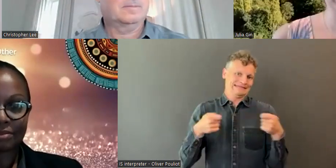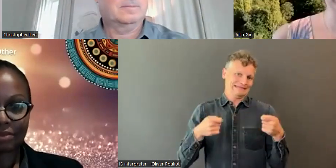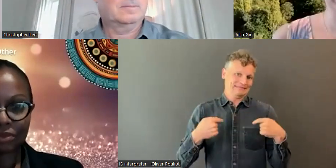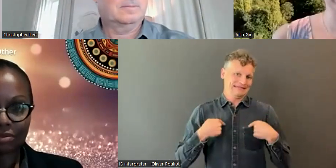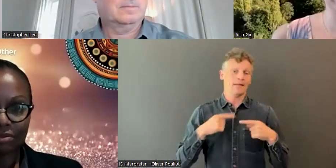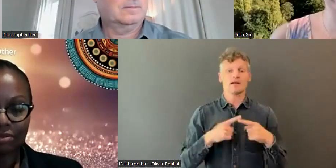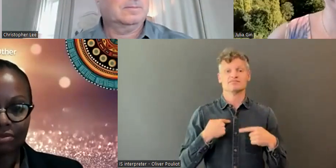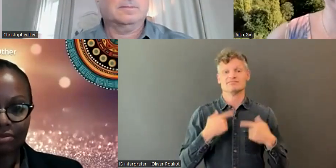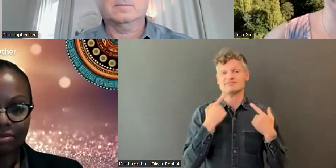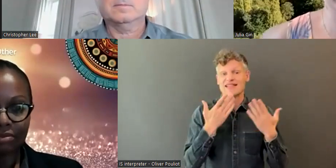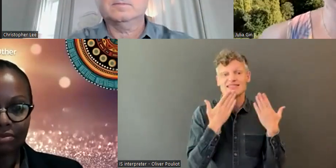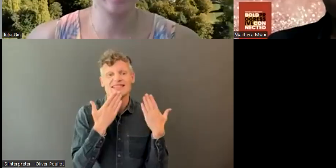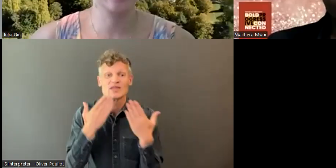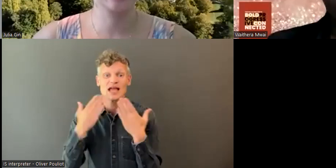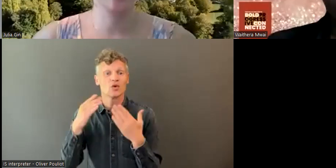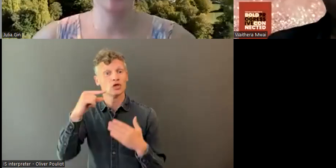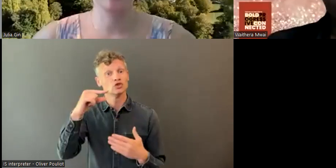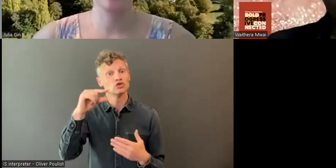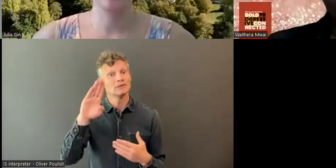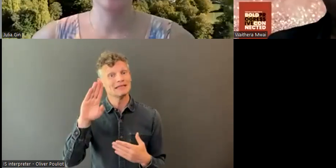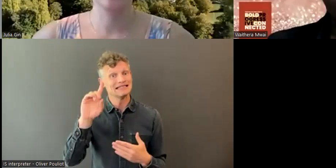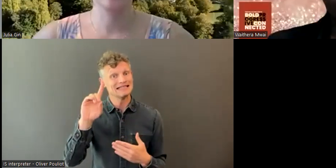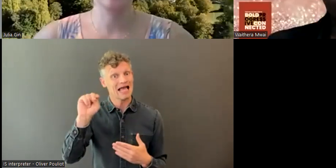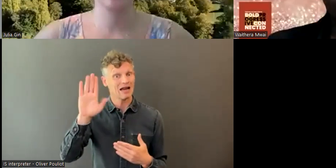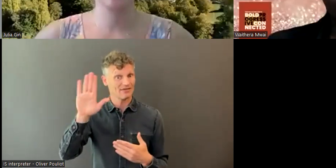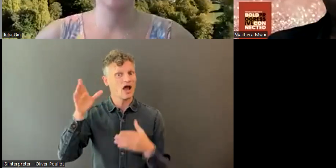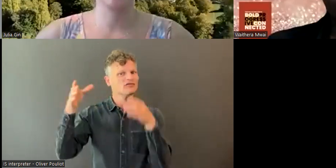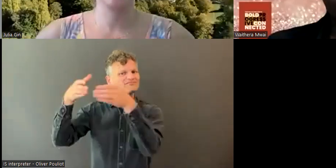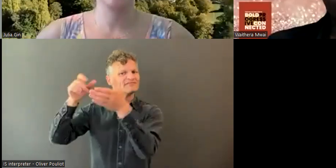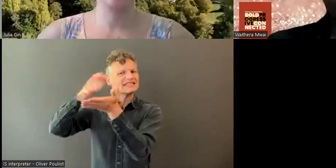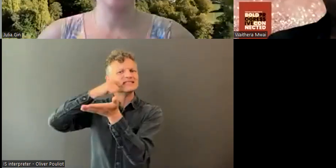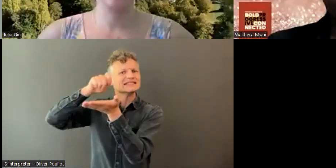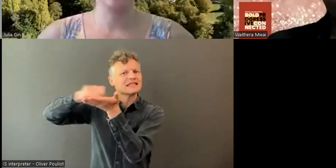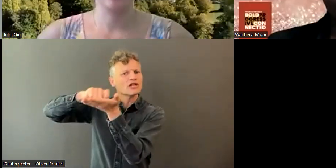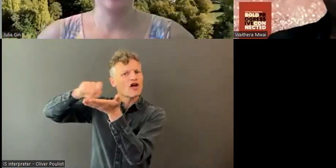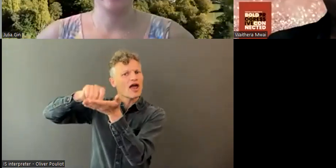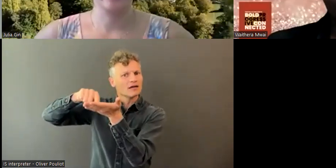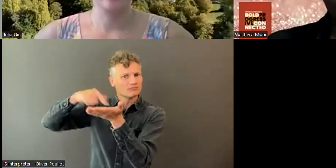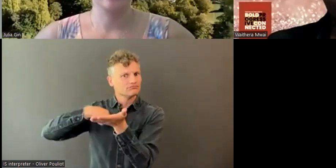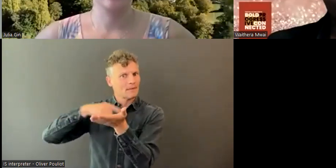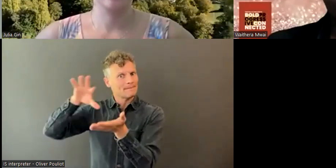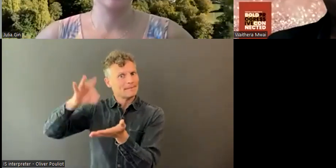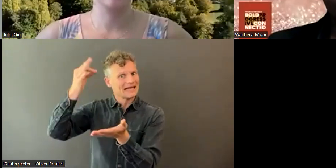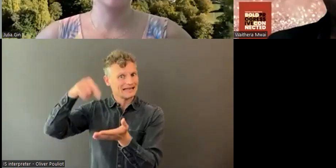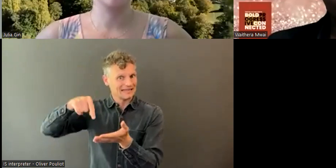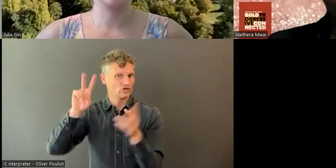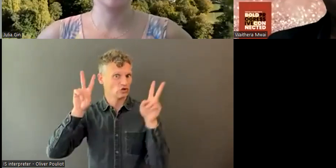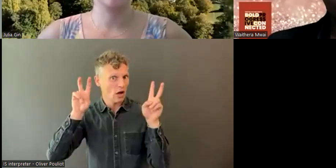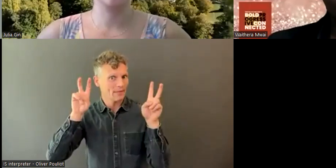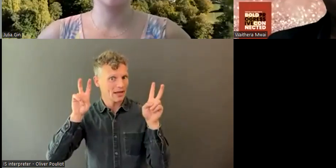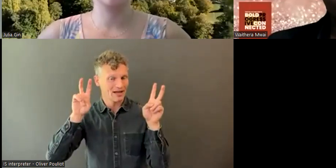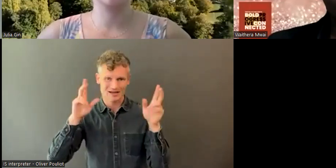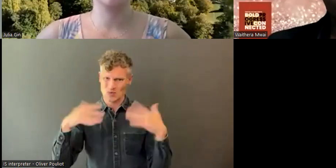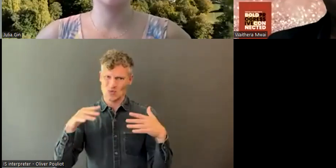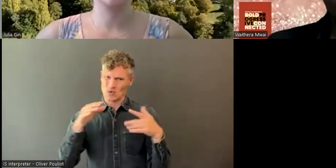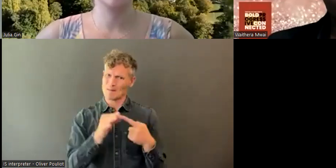gratitude of the Secretariat of the Global Business and Disability Network, addressing the topic, the very important topic of procurement. And it's great to see, you